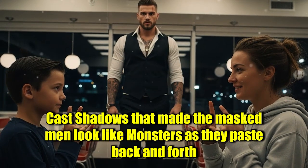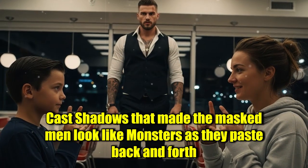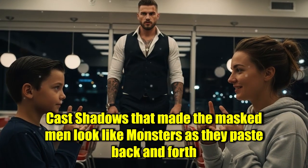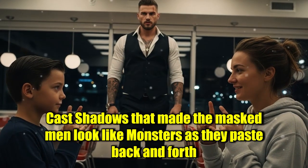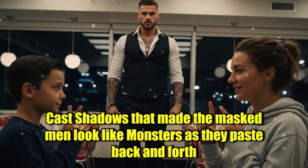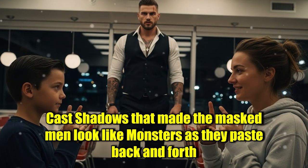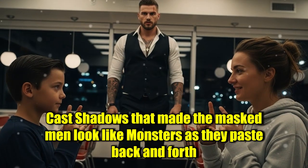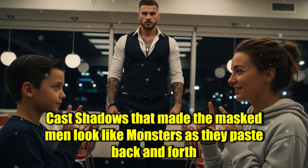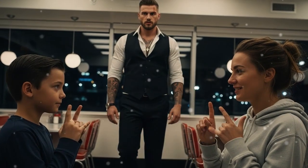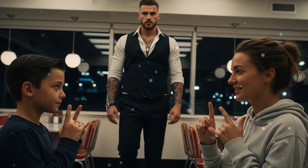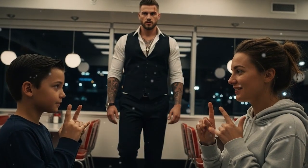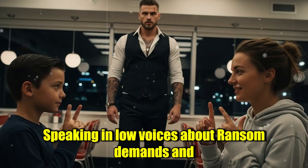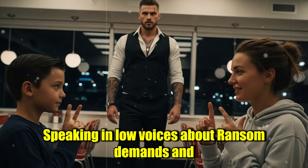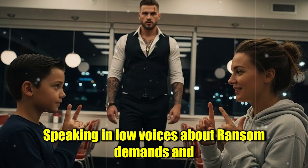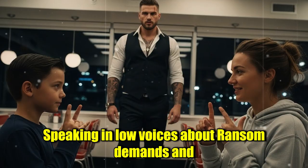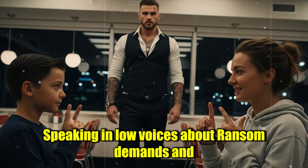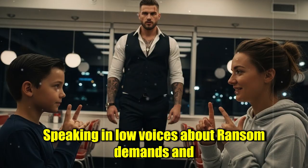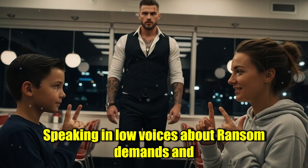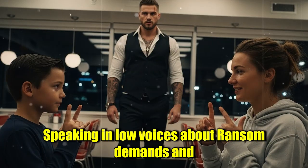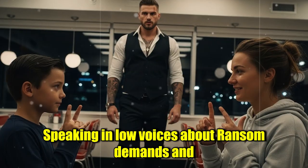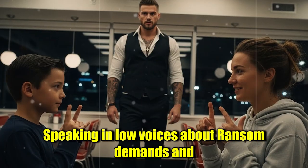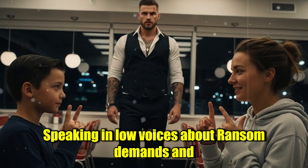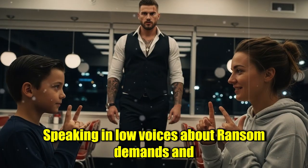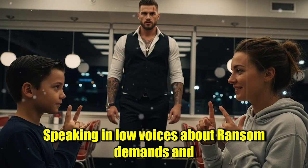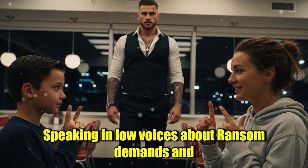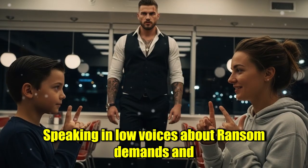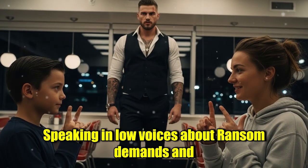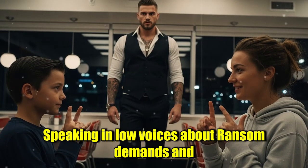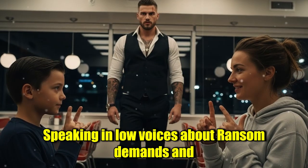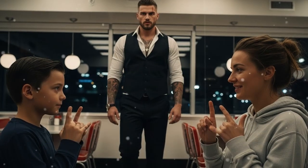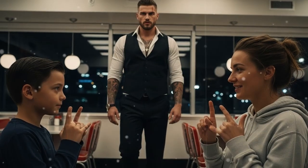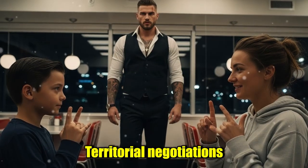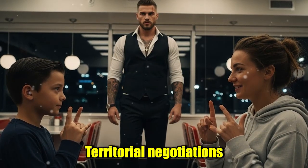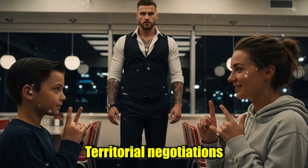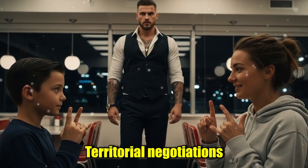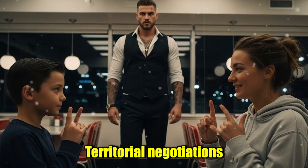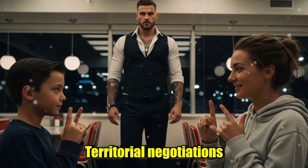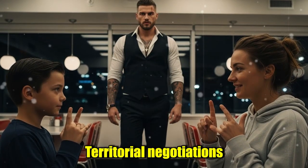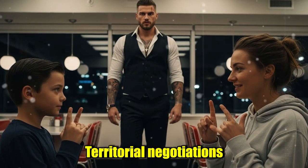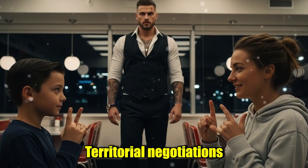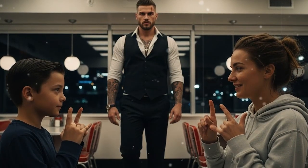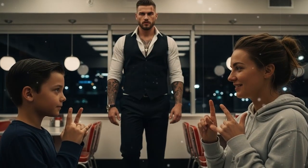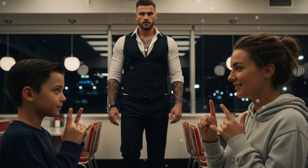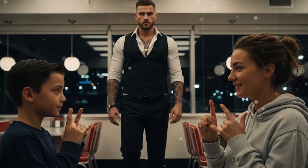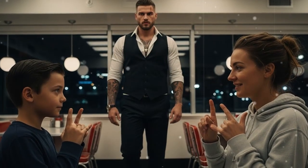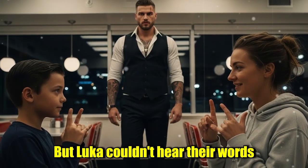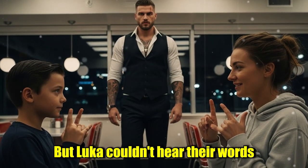they paced back and forth, speaking in low voices about ransom demands and territorial negotiations. But